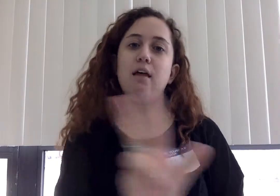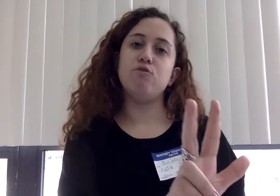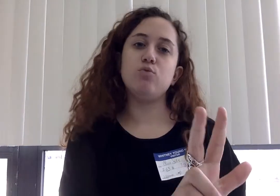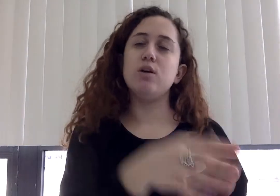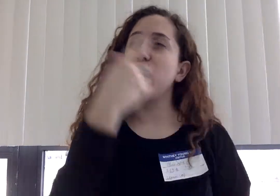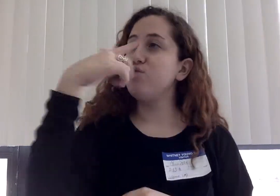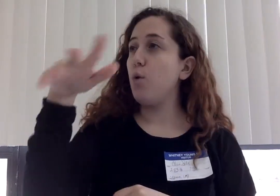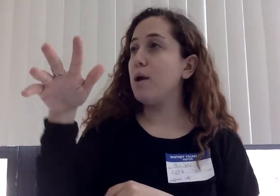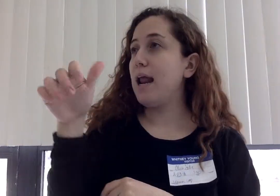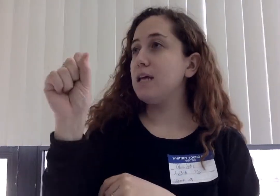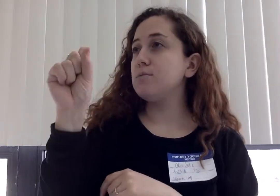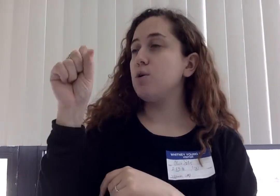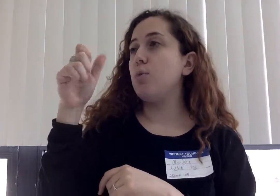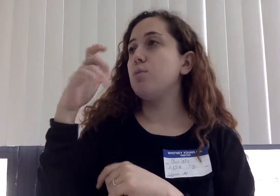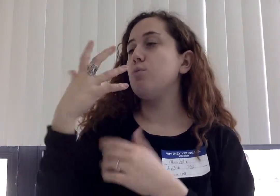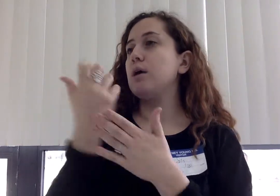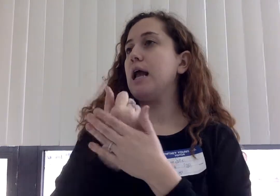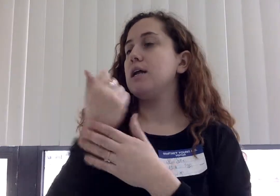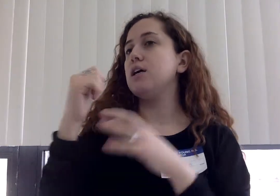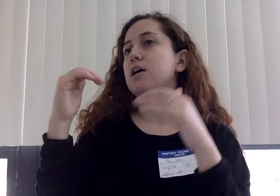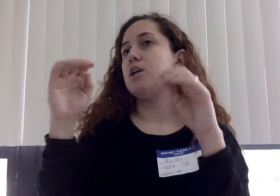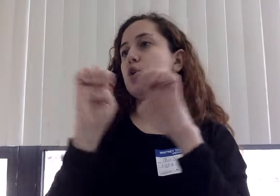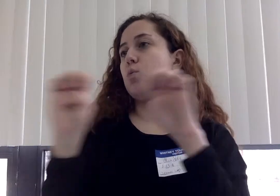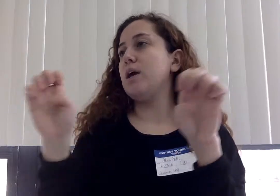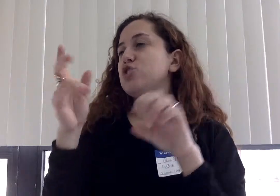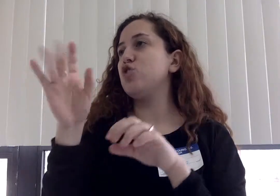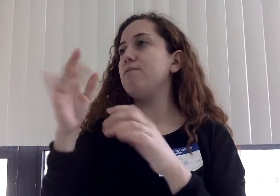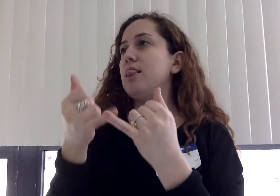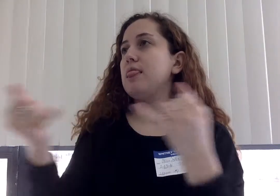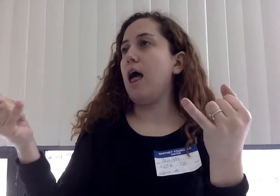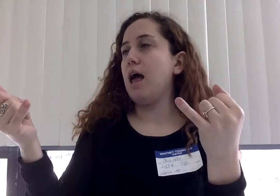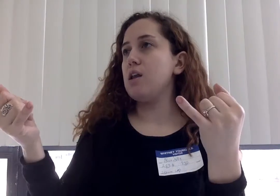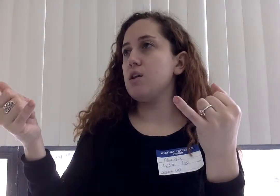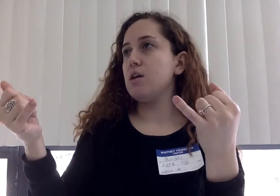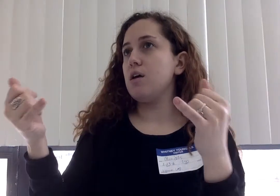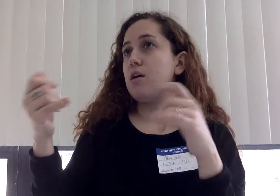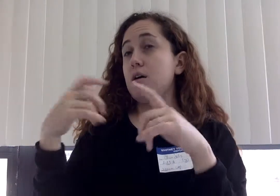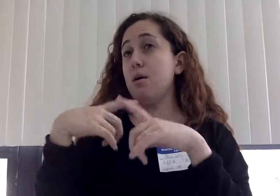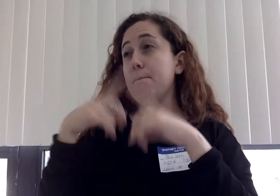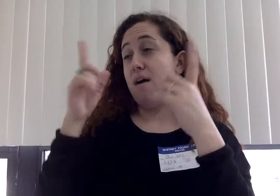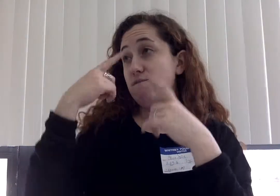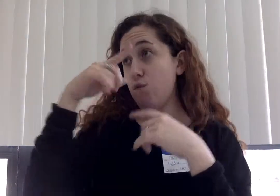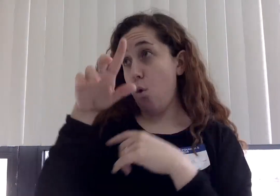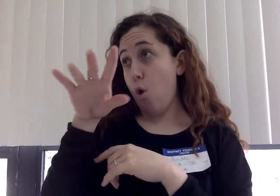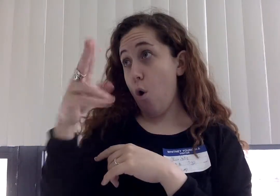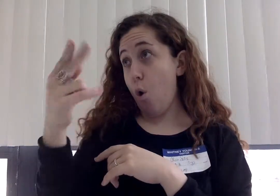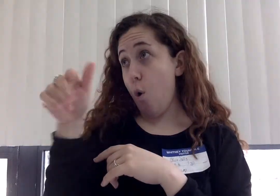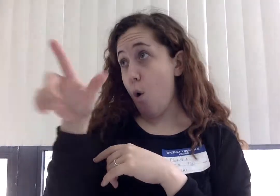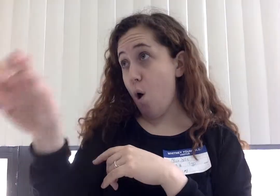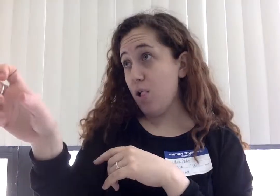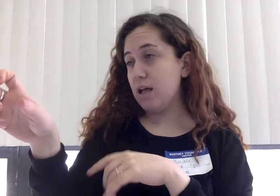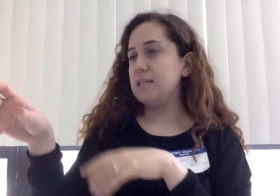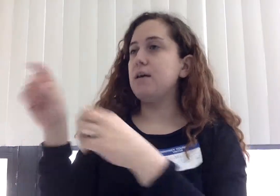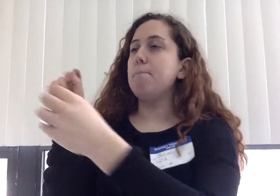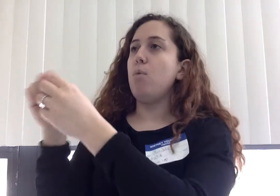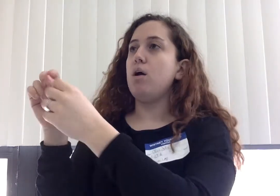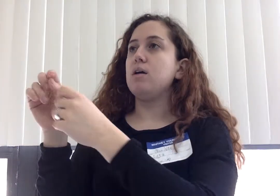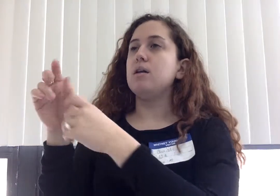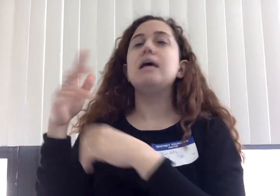an equation of a line, and then for a hole, it's more so like a specific point. If that makes sense. Yes, so asymptotes give equations of